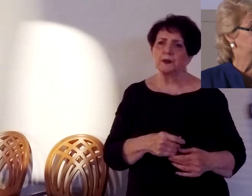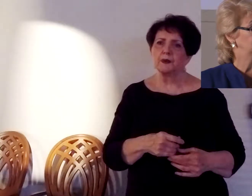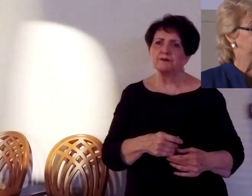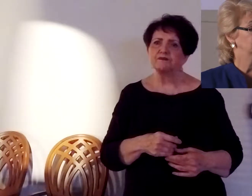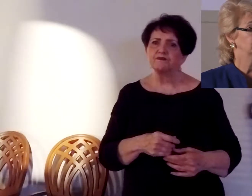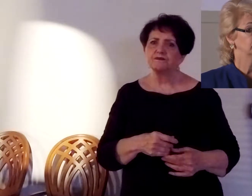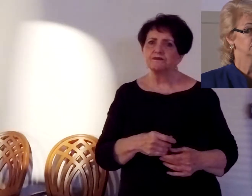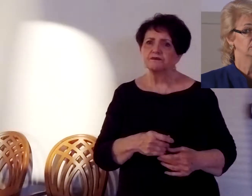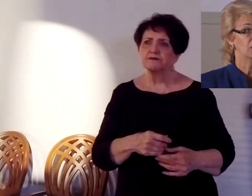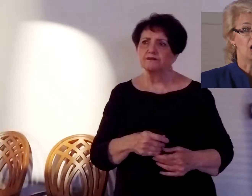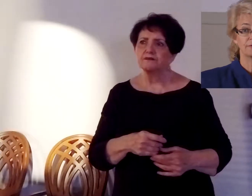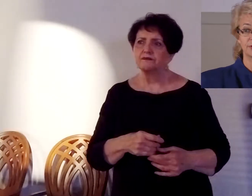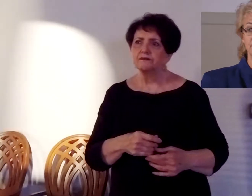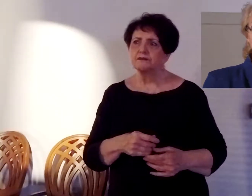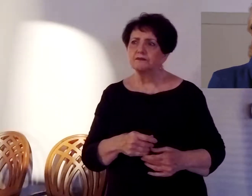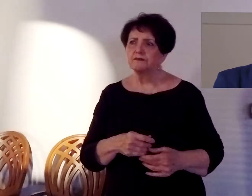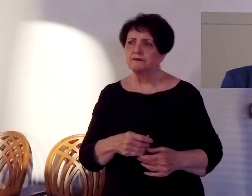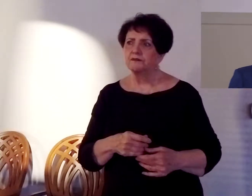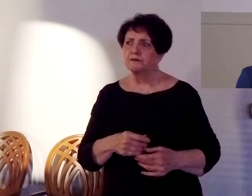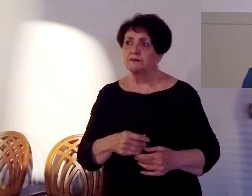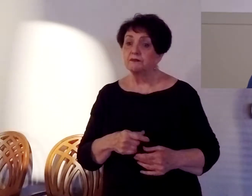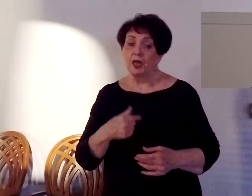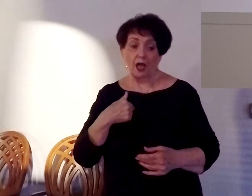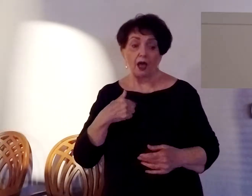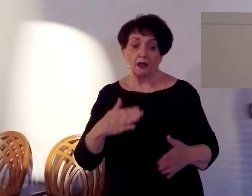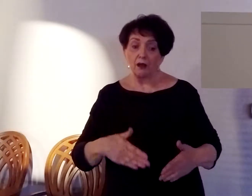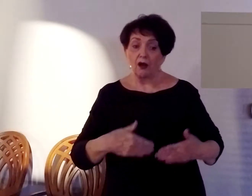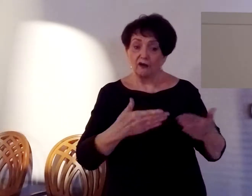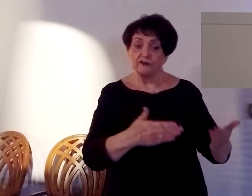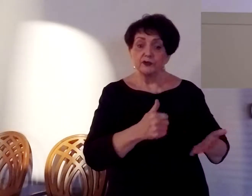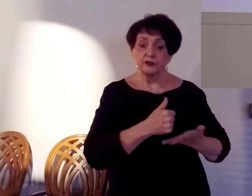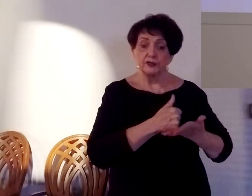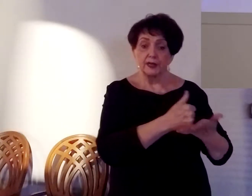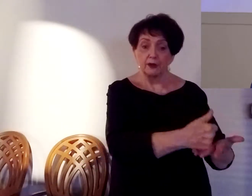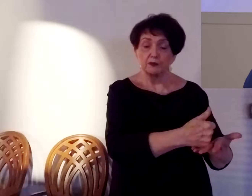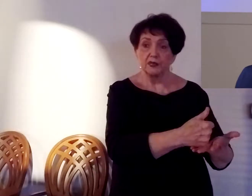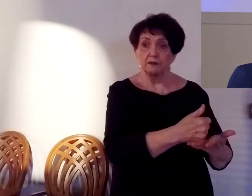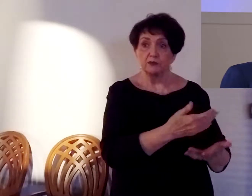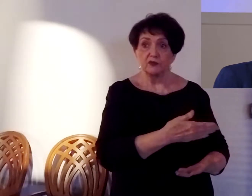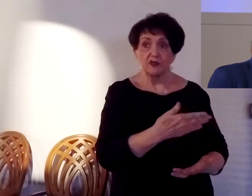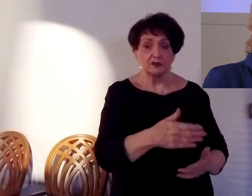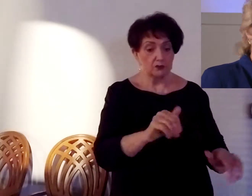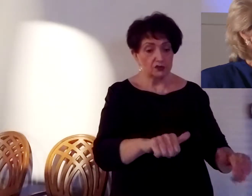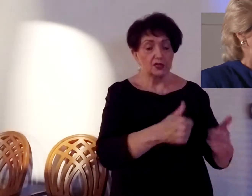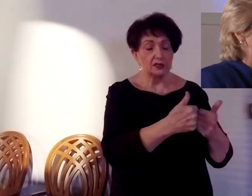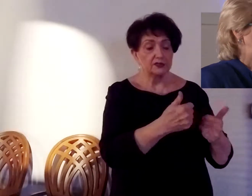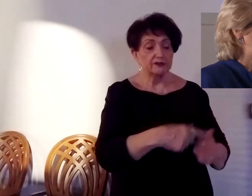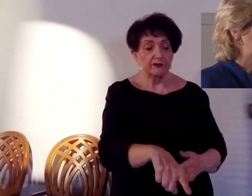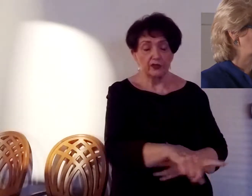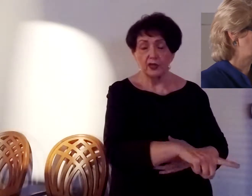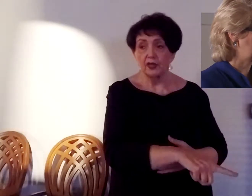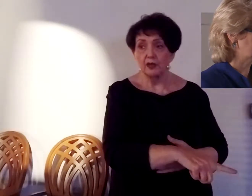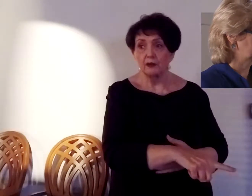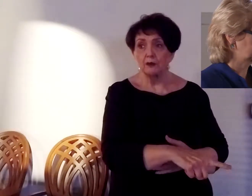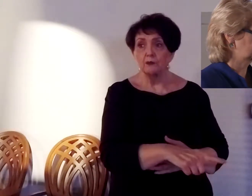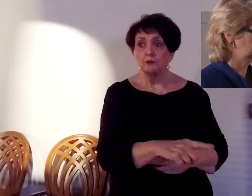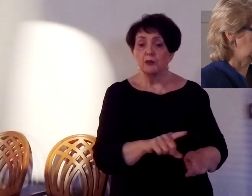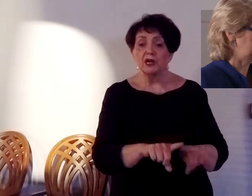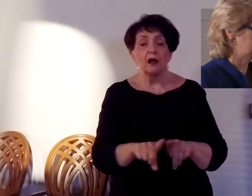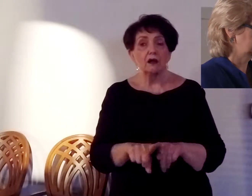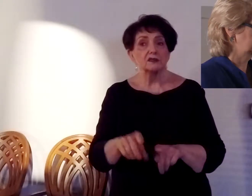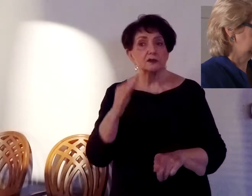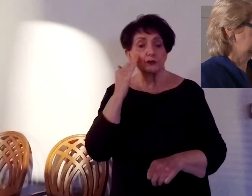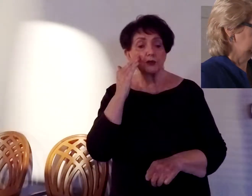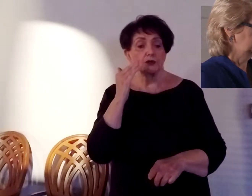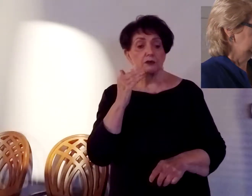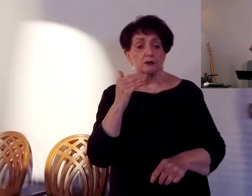I both offered to help when things were challenging for them, and I also knew that they were responsible for their own